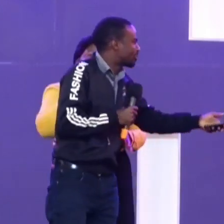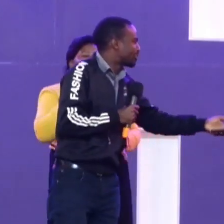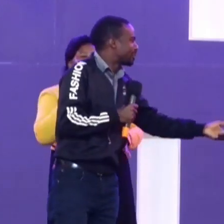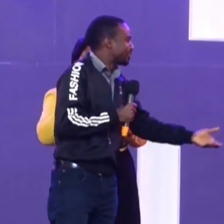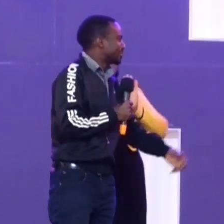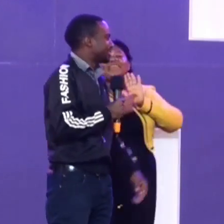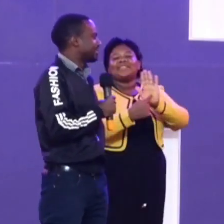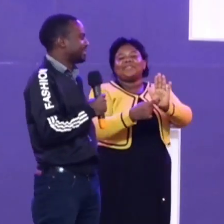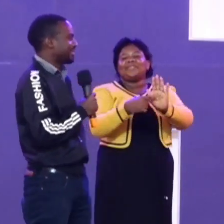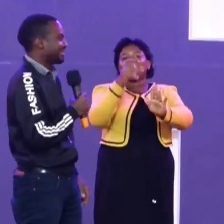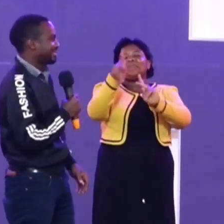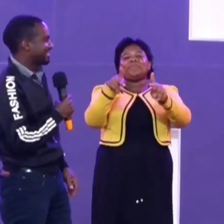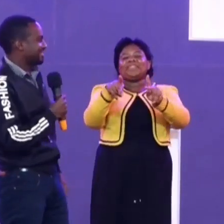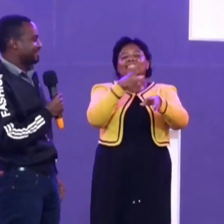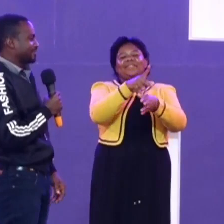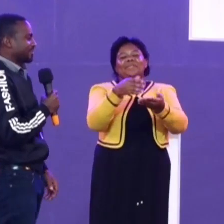ntono.